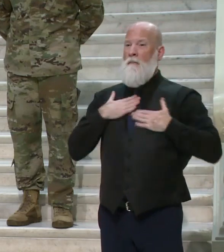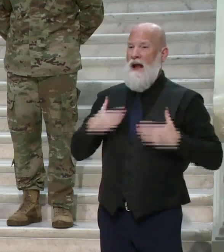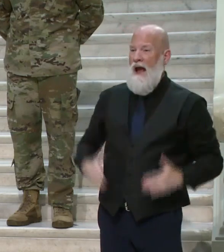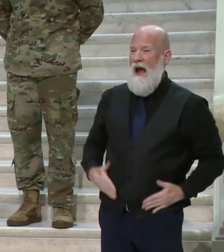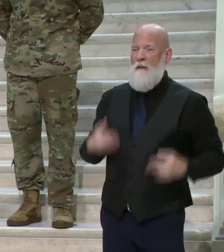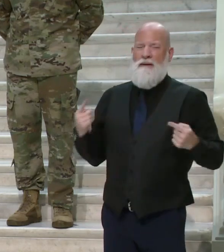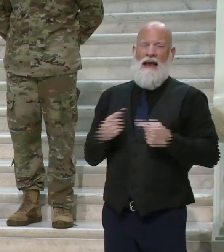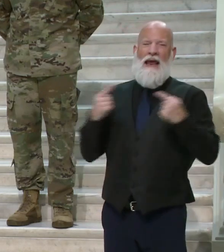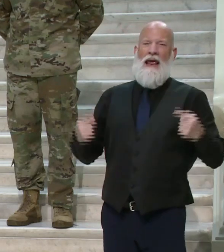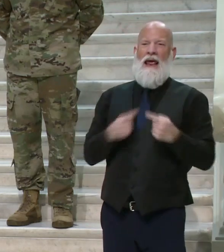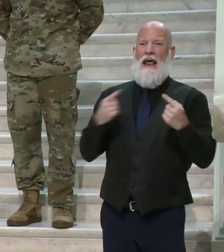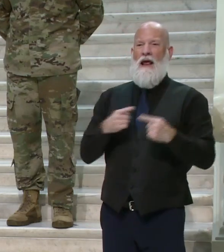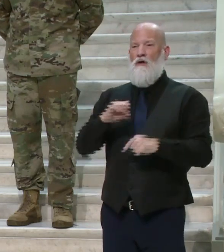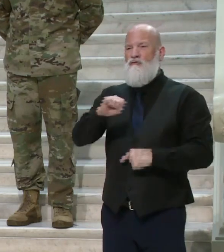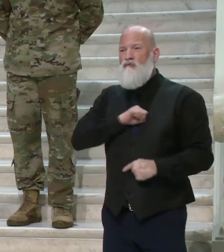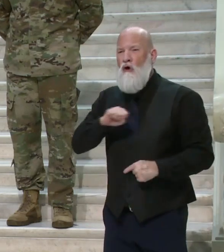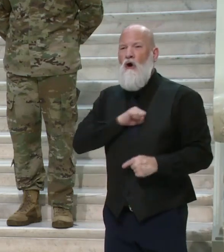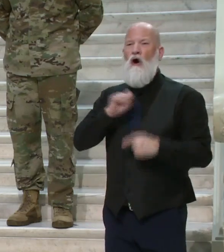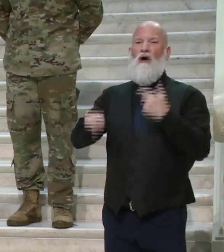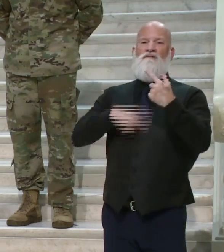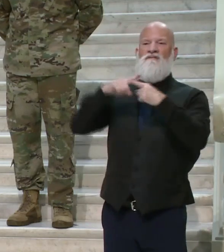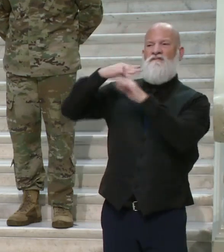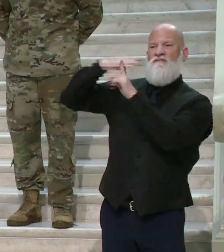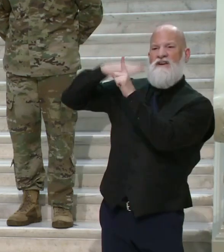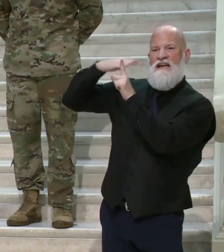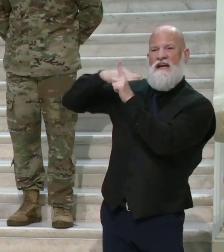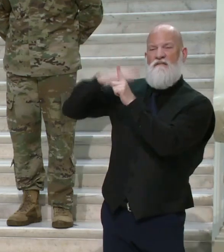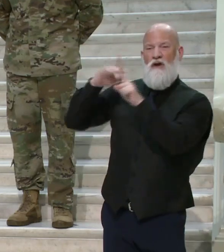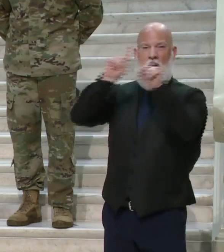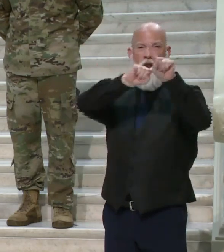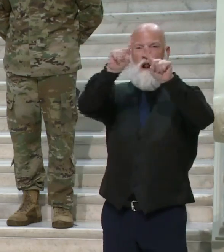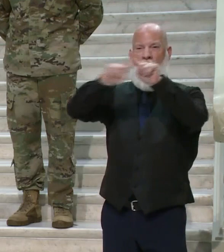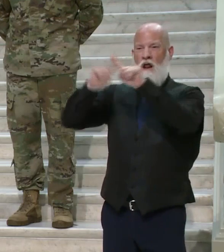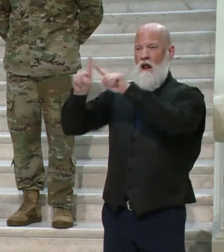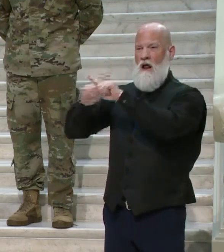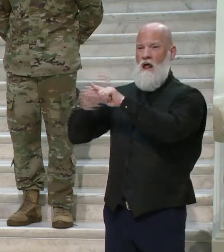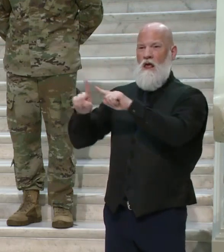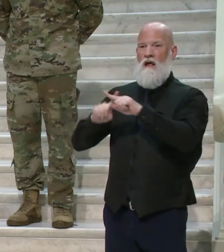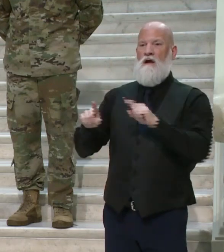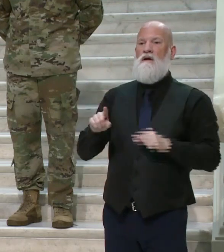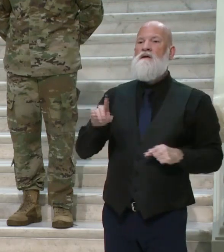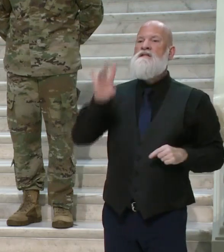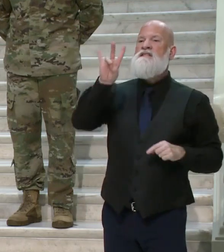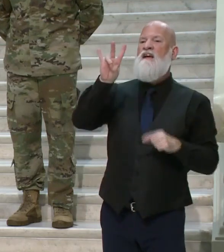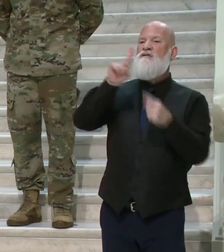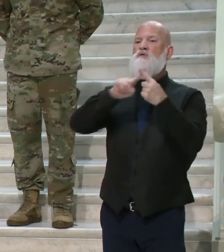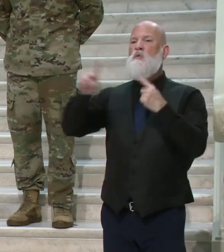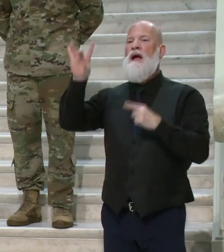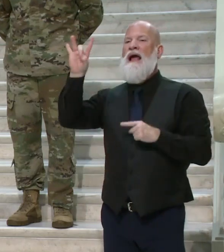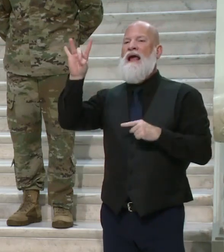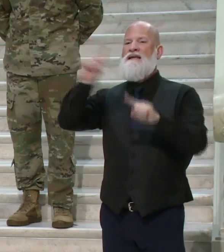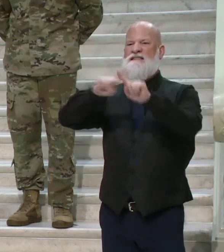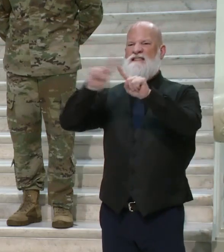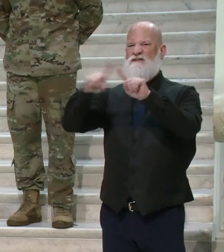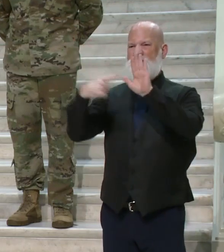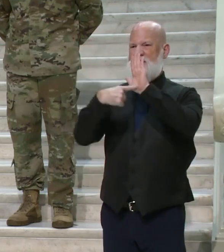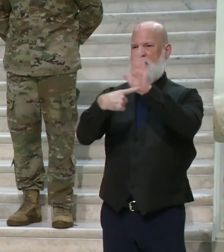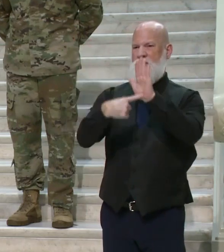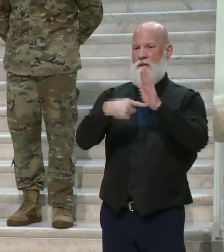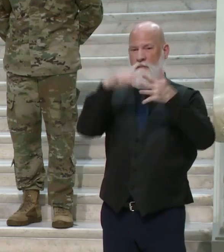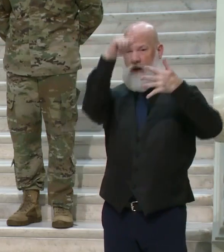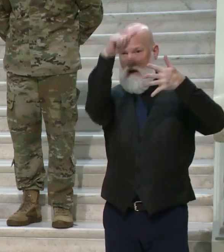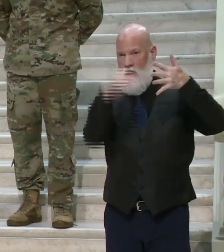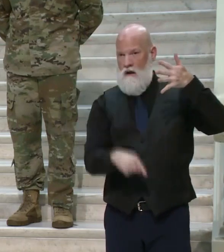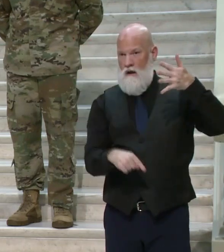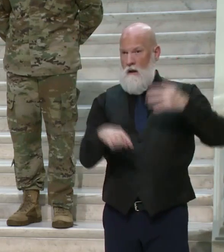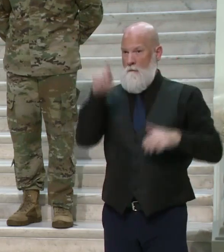cough, fever, all those 7 or 8 new criteria that's out, you need to go